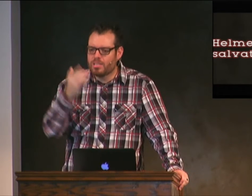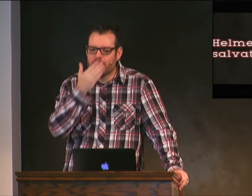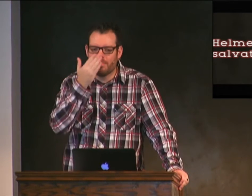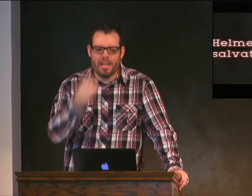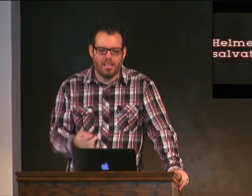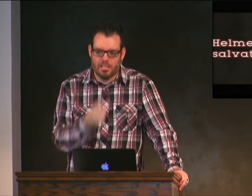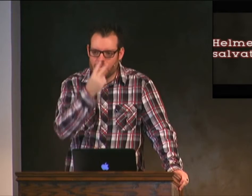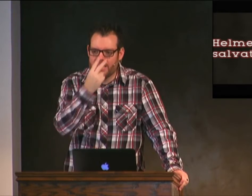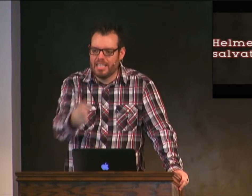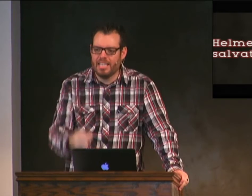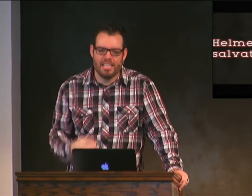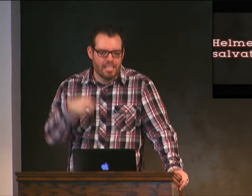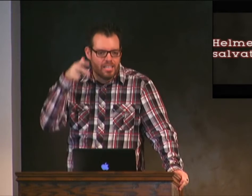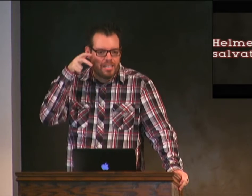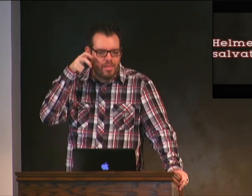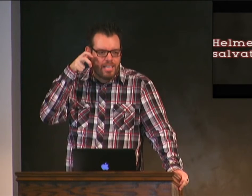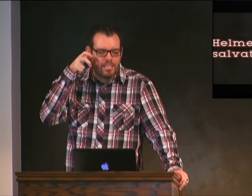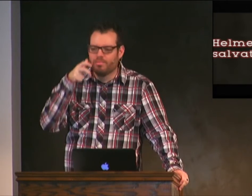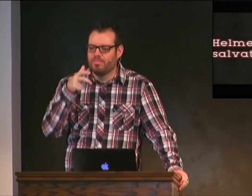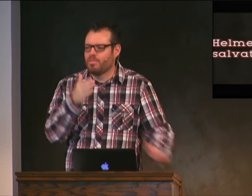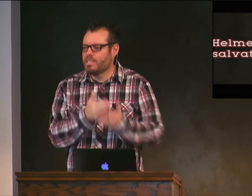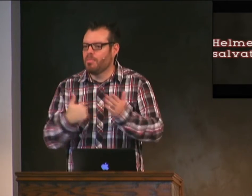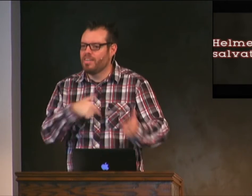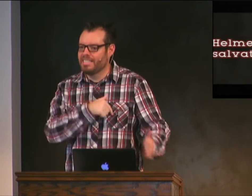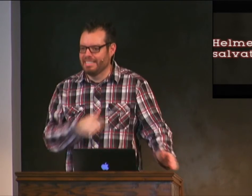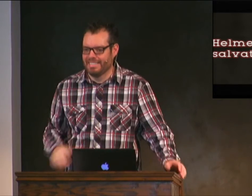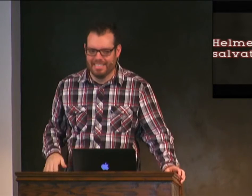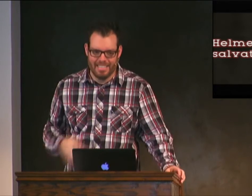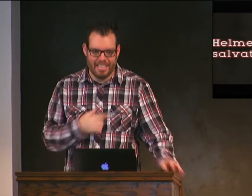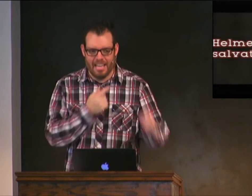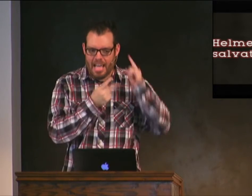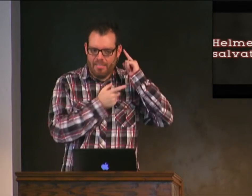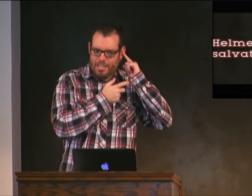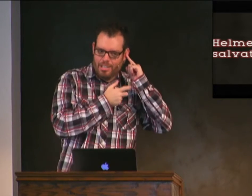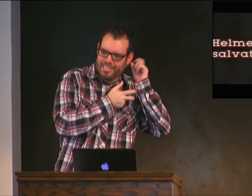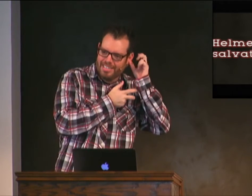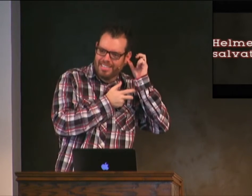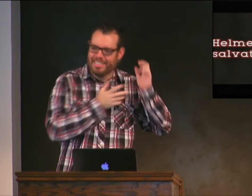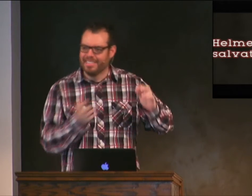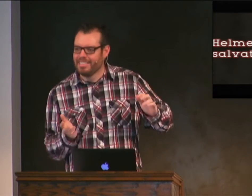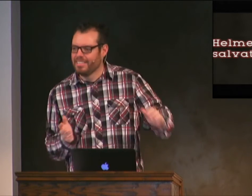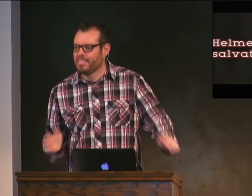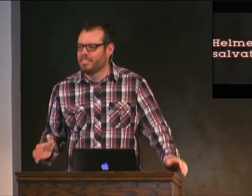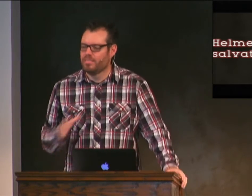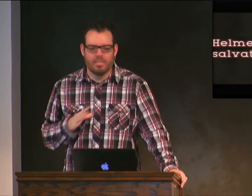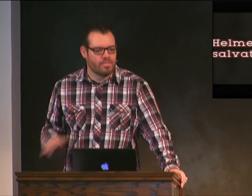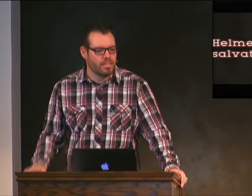With our minds, we smell, we see, we hear. Well, some of us have here.